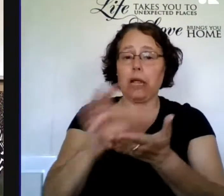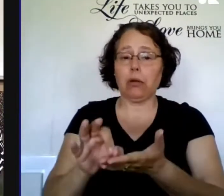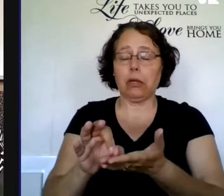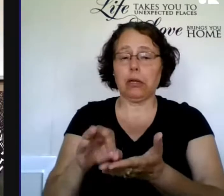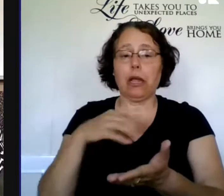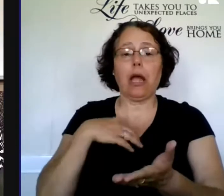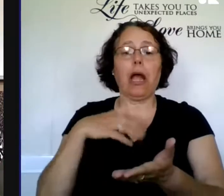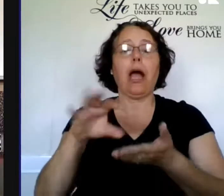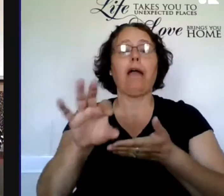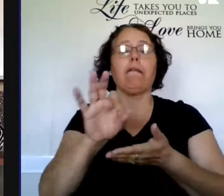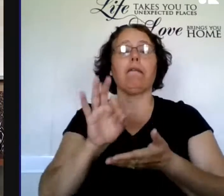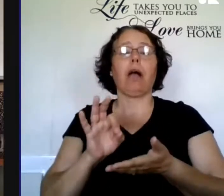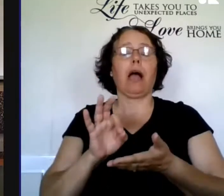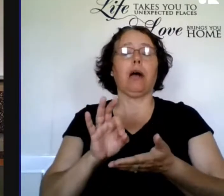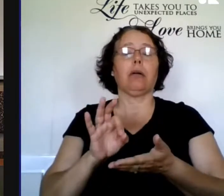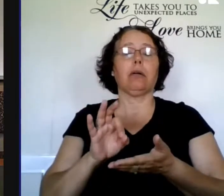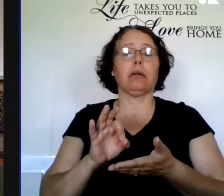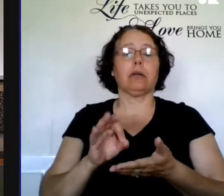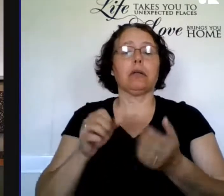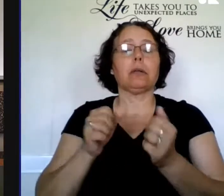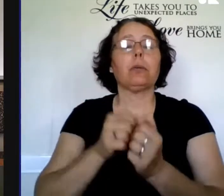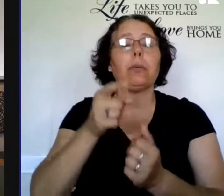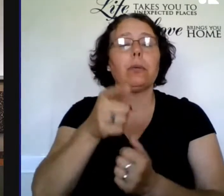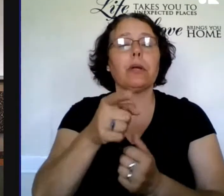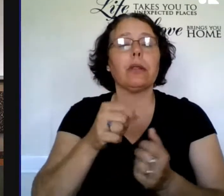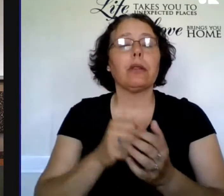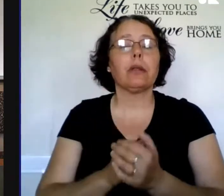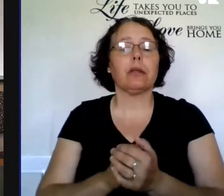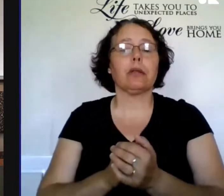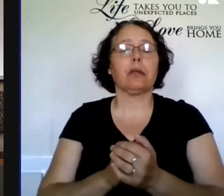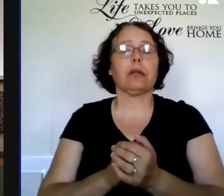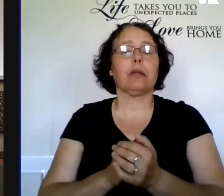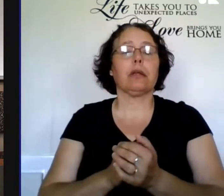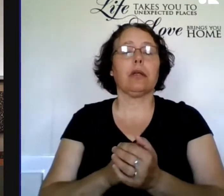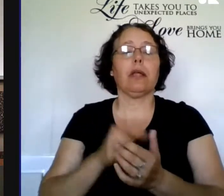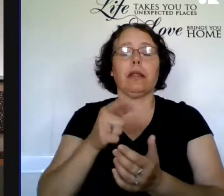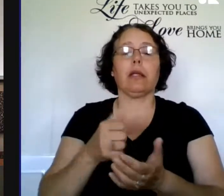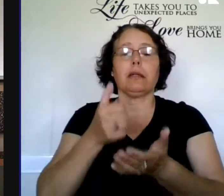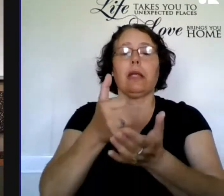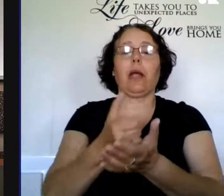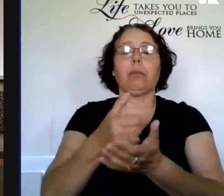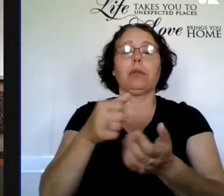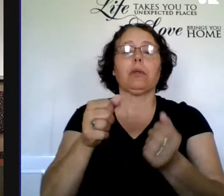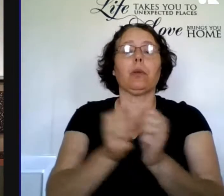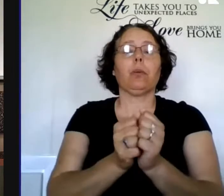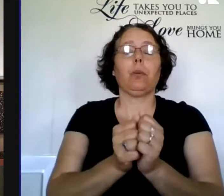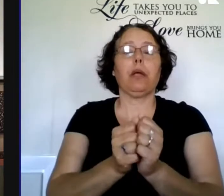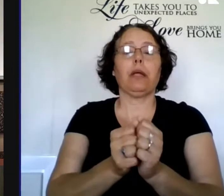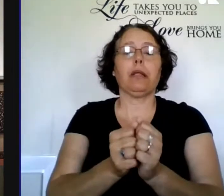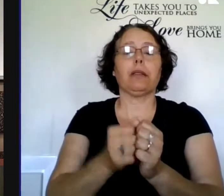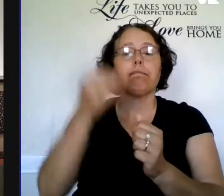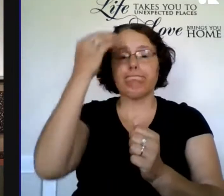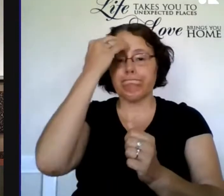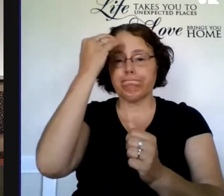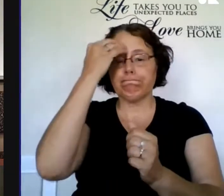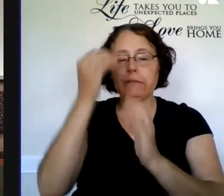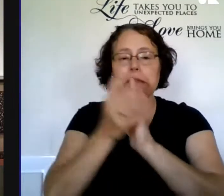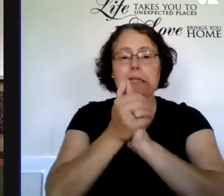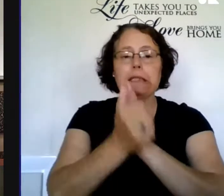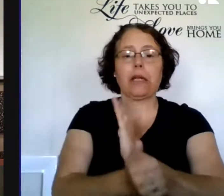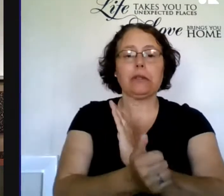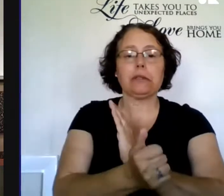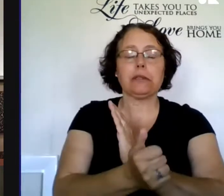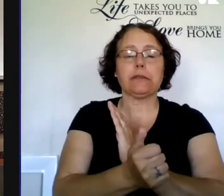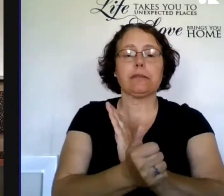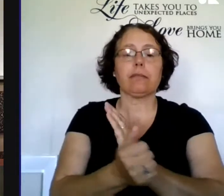all about numbers. So if you're looking at learning some skills for preschool, number books, if you search for numbers